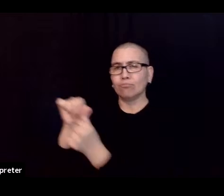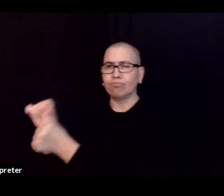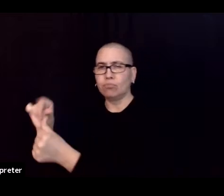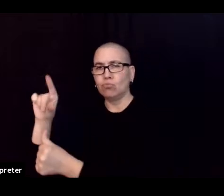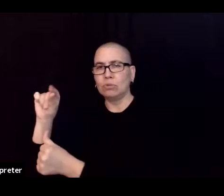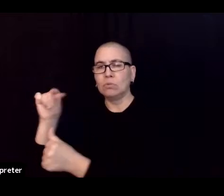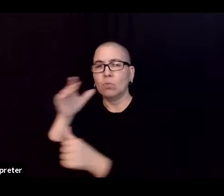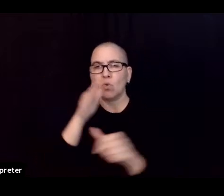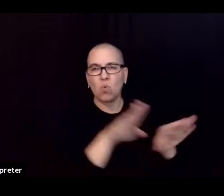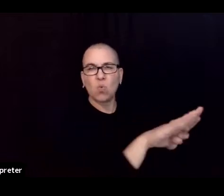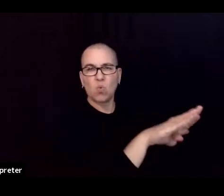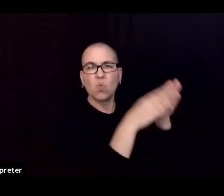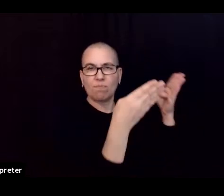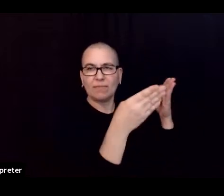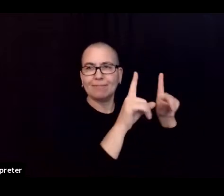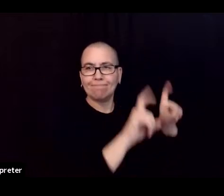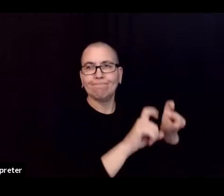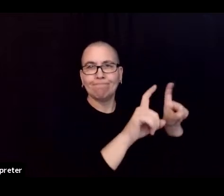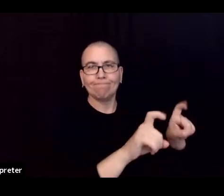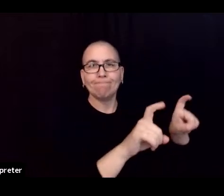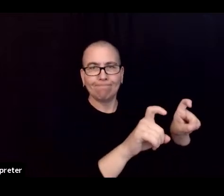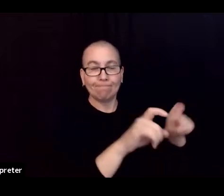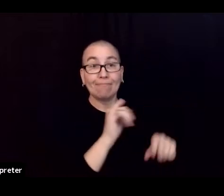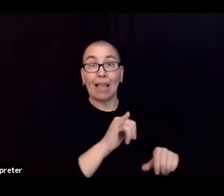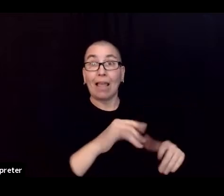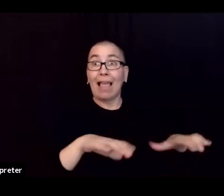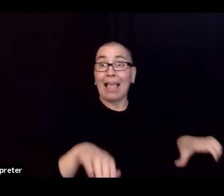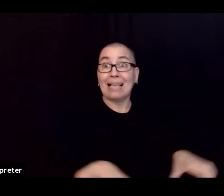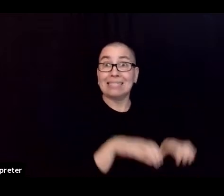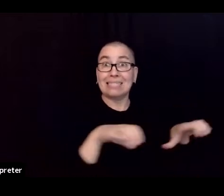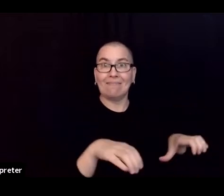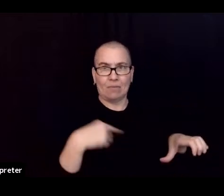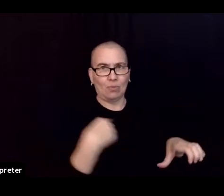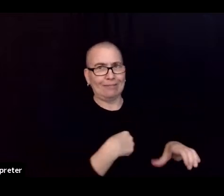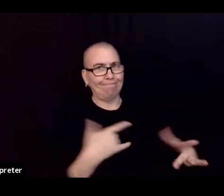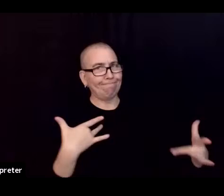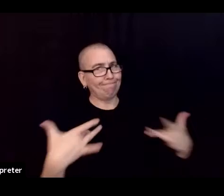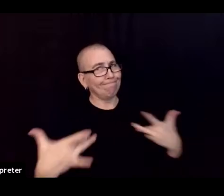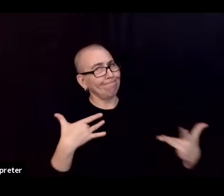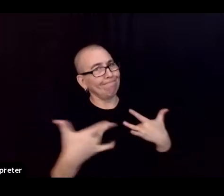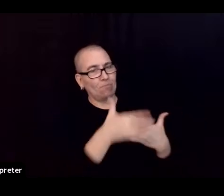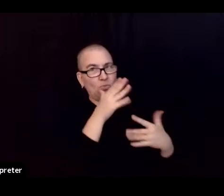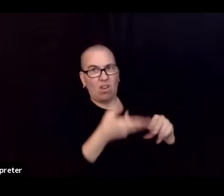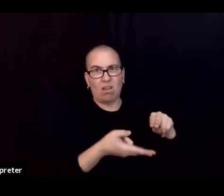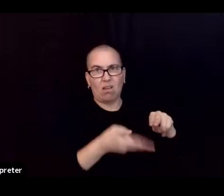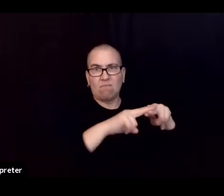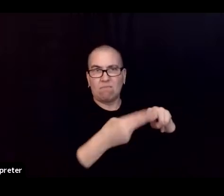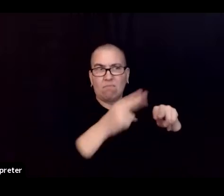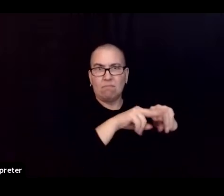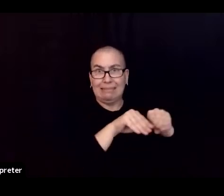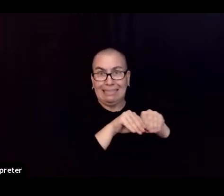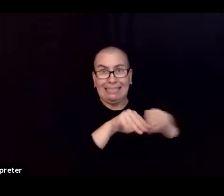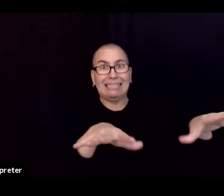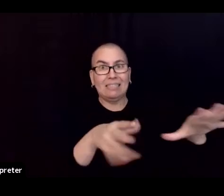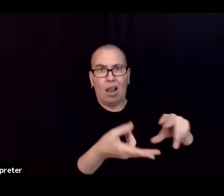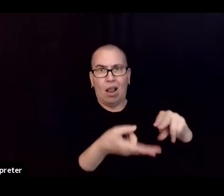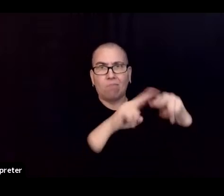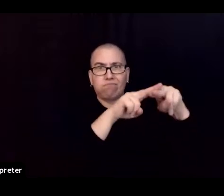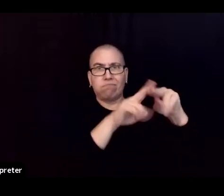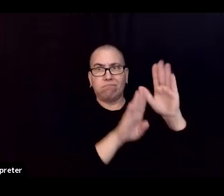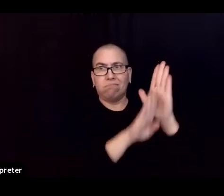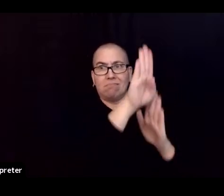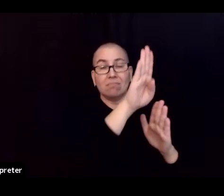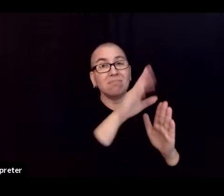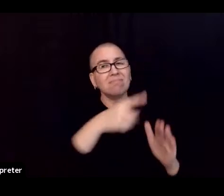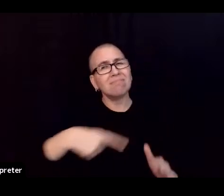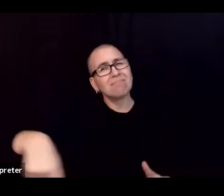see another surge in cases, and we need everyone to do their part to prevent that from happening. When combined